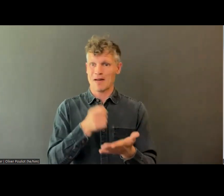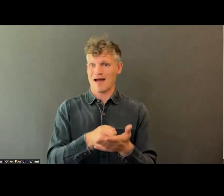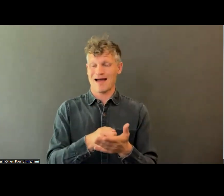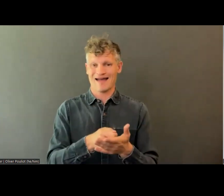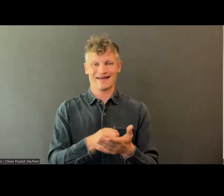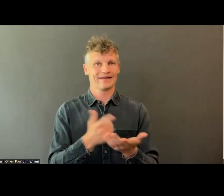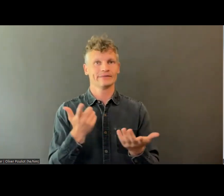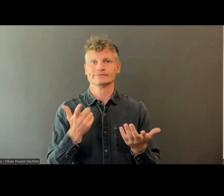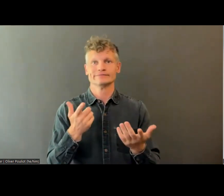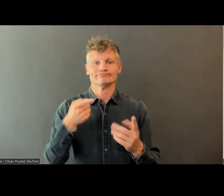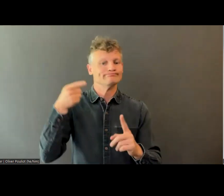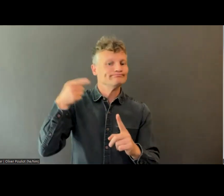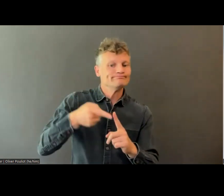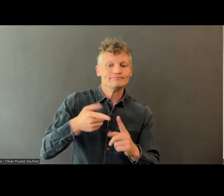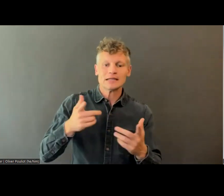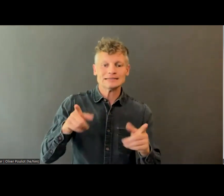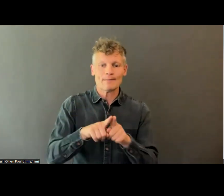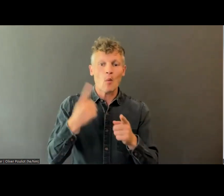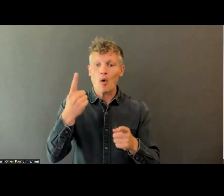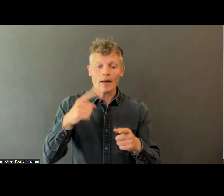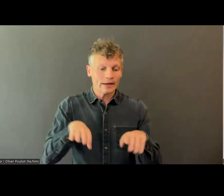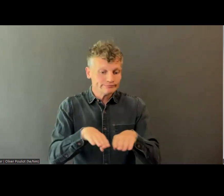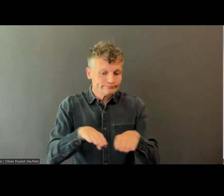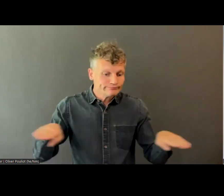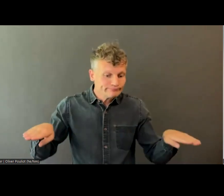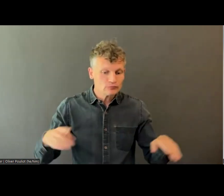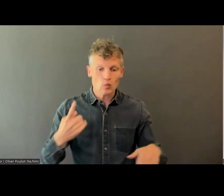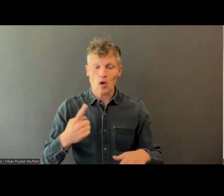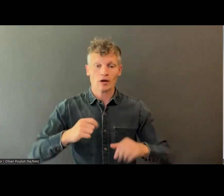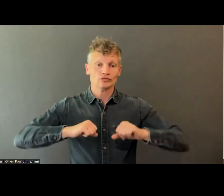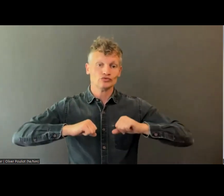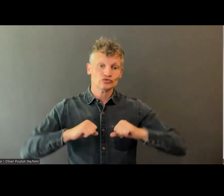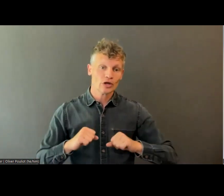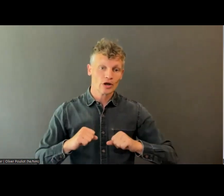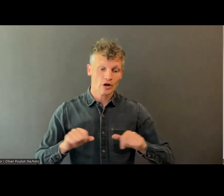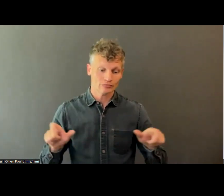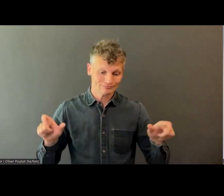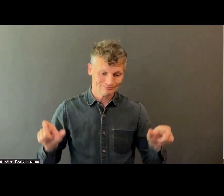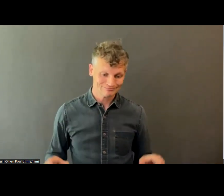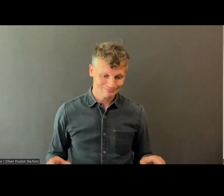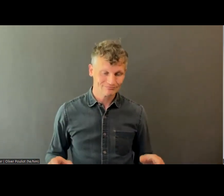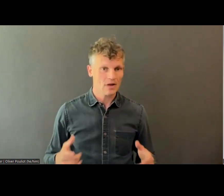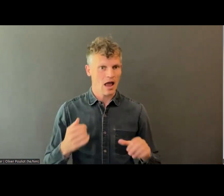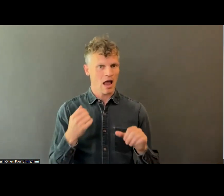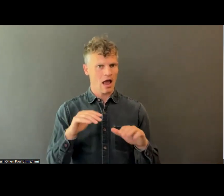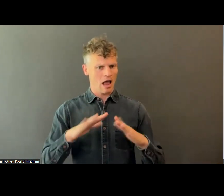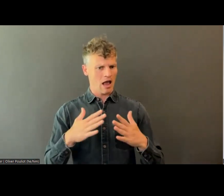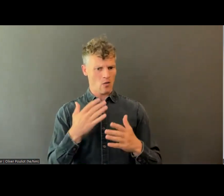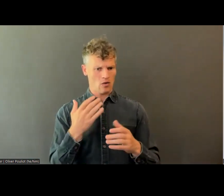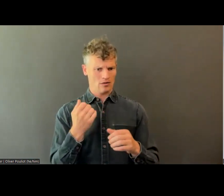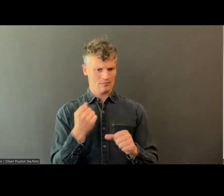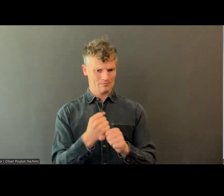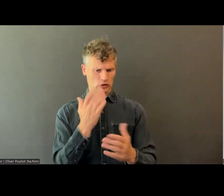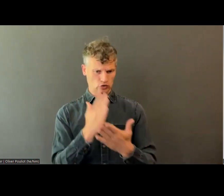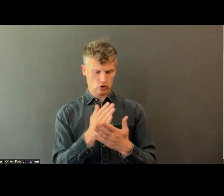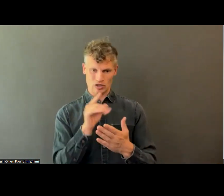These guidelines on how you work with third parties in this new world of AI are changing rapidly, and they do vary quite a lot.